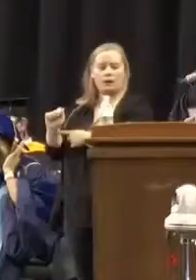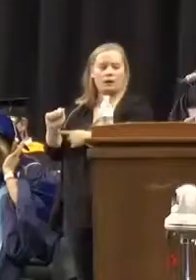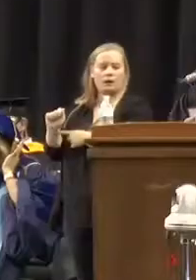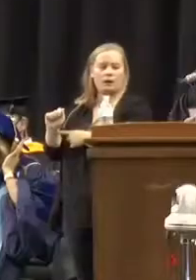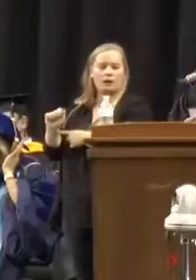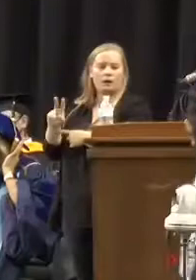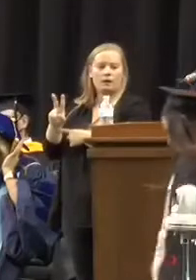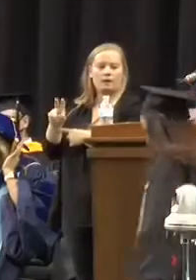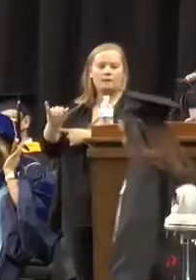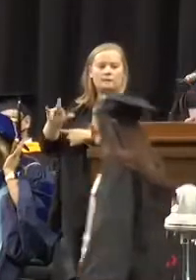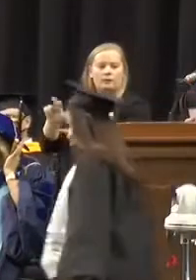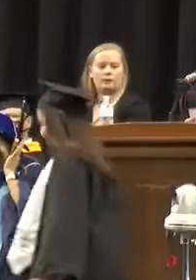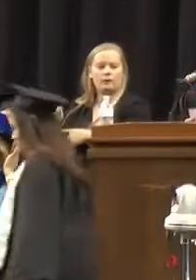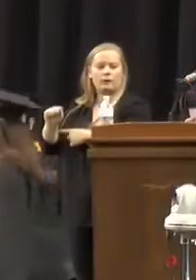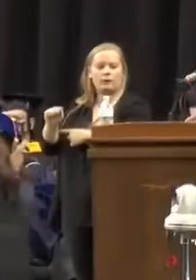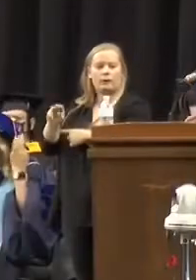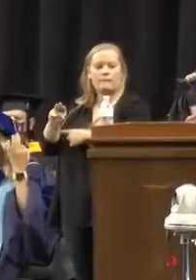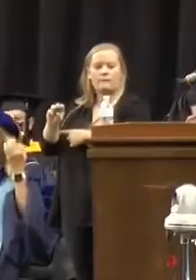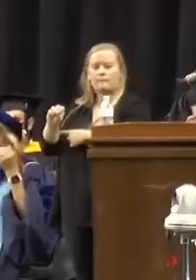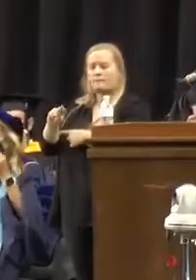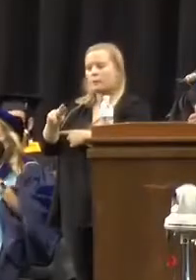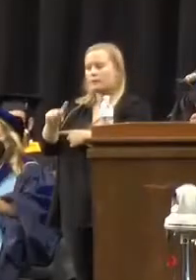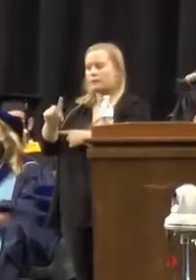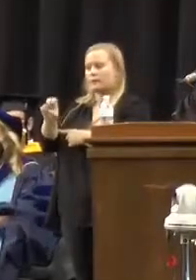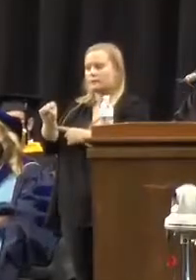Paola Alejandra Viramontes.